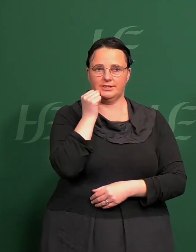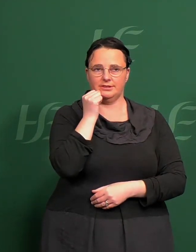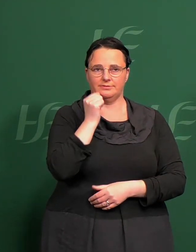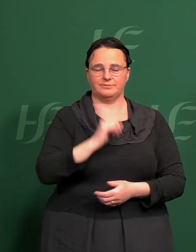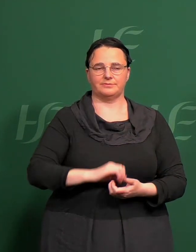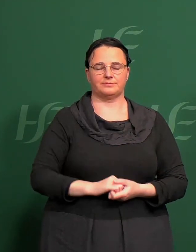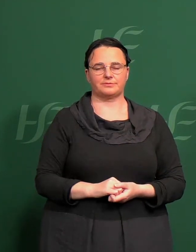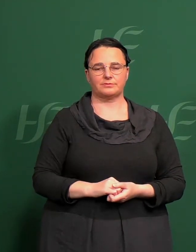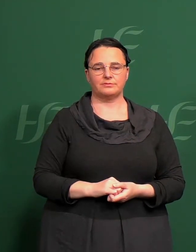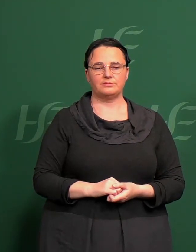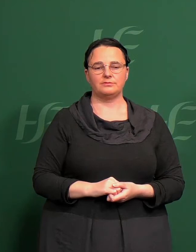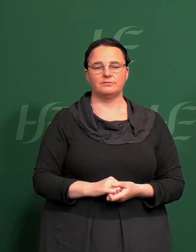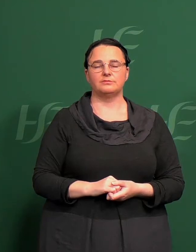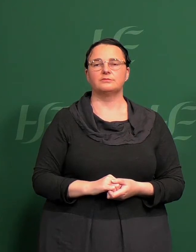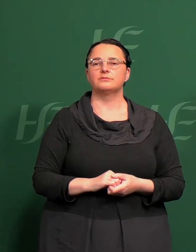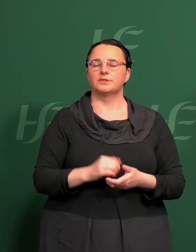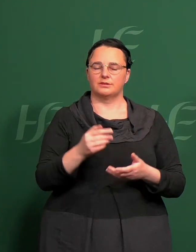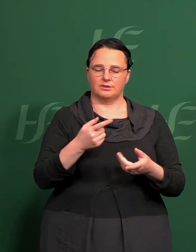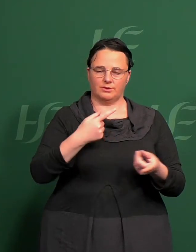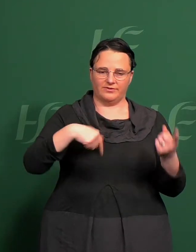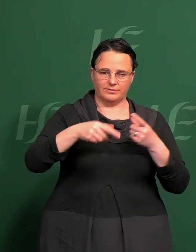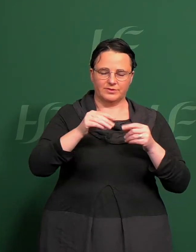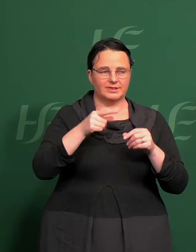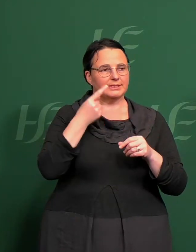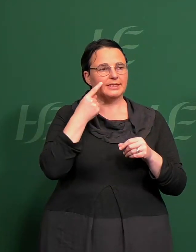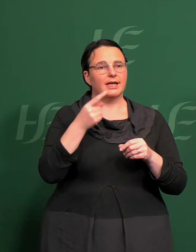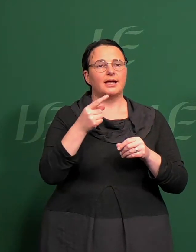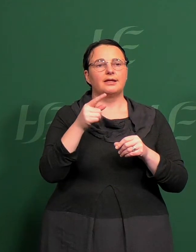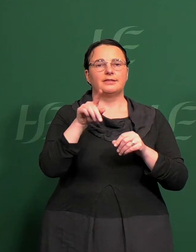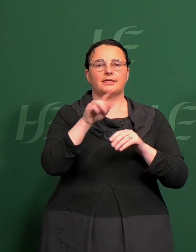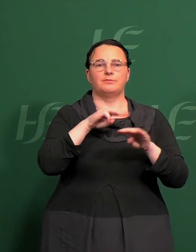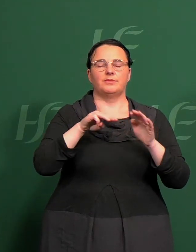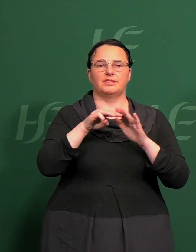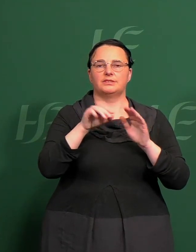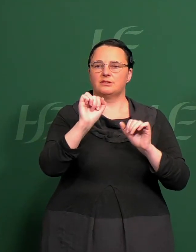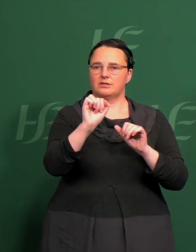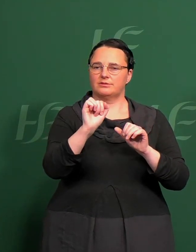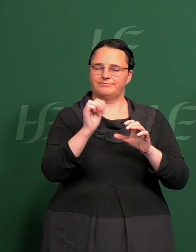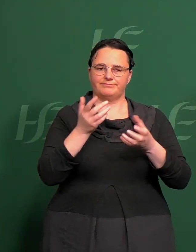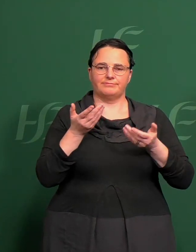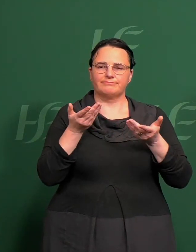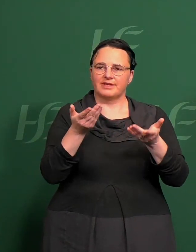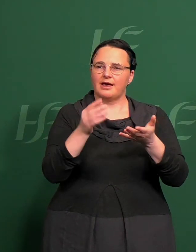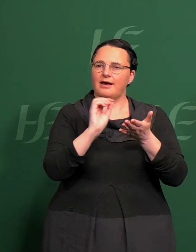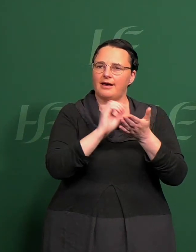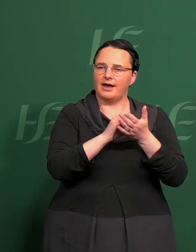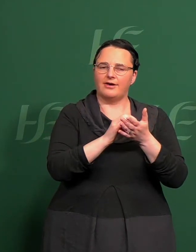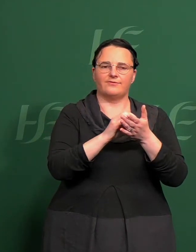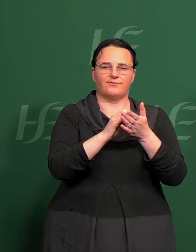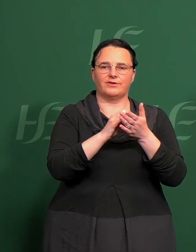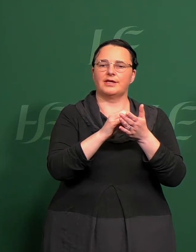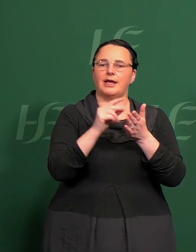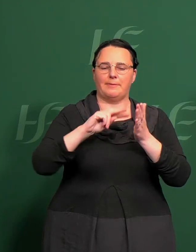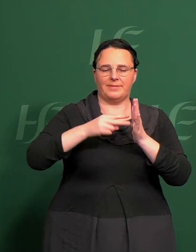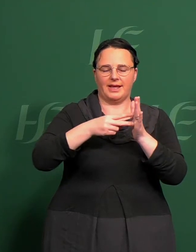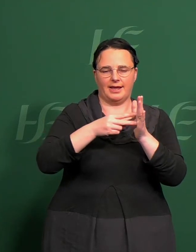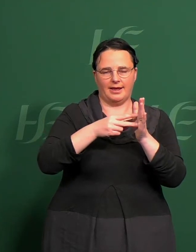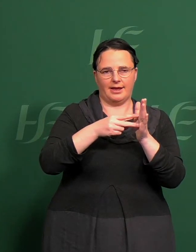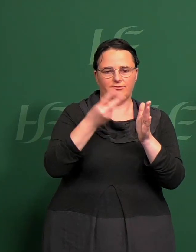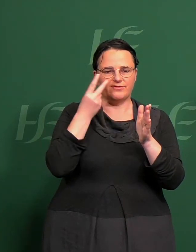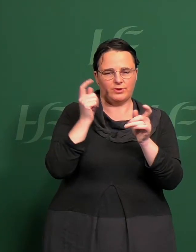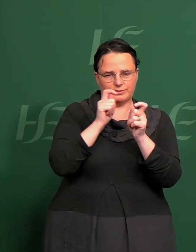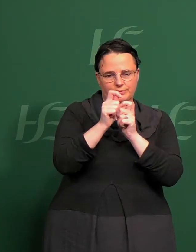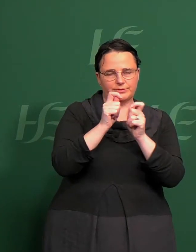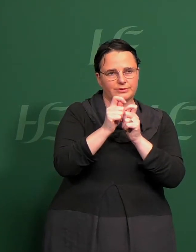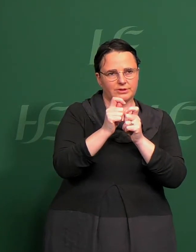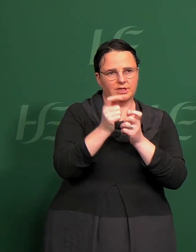We have finalised, and you'll have seen the Minister communicate many details of it, a revised plan. And just before I just